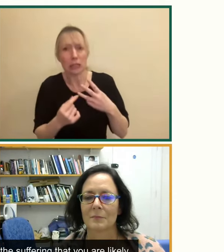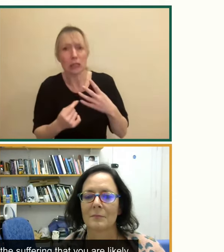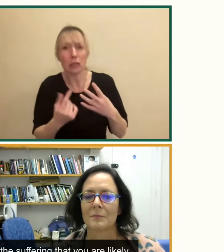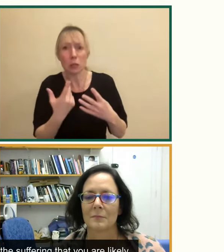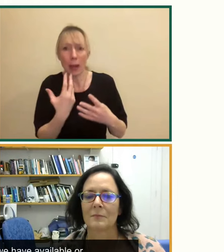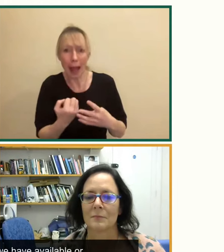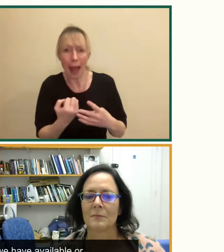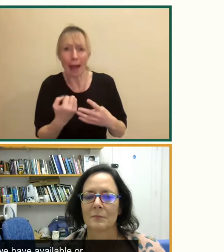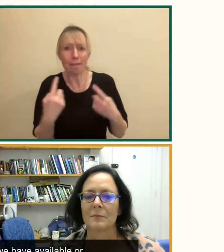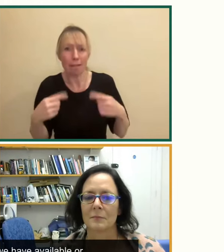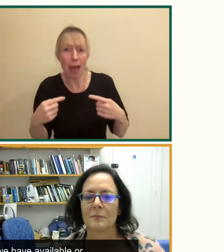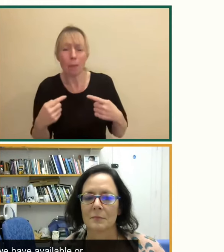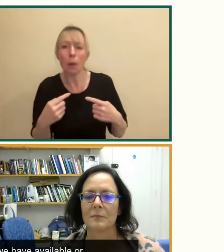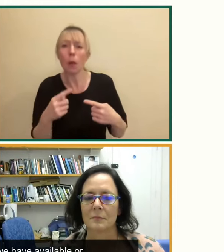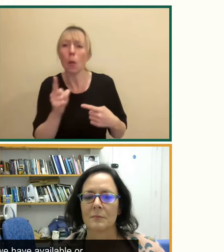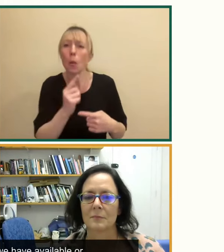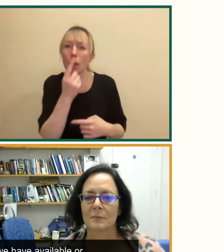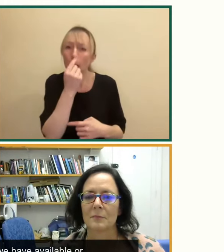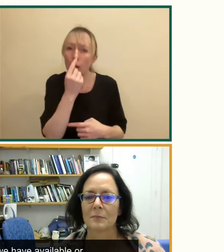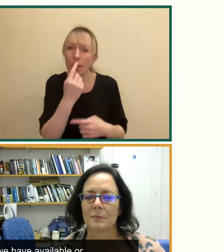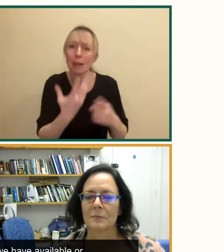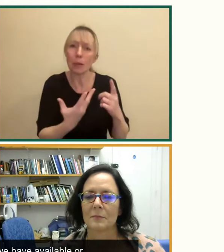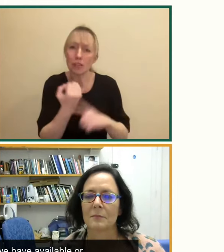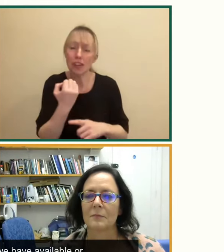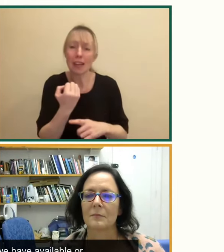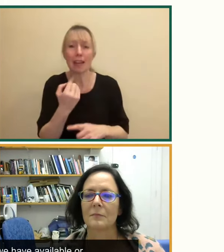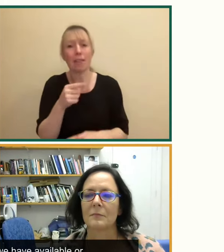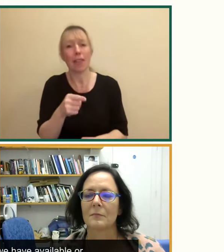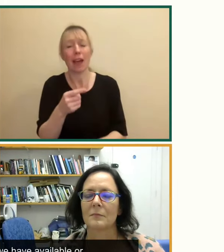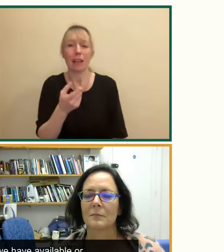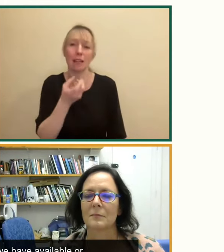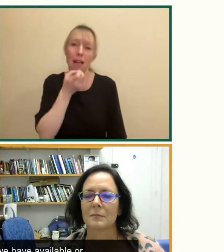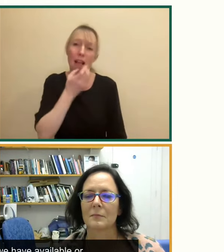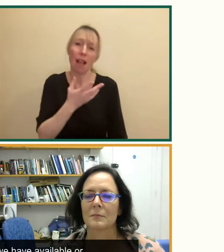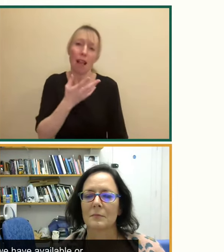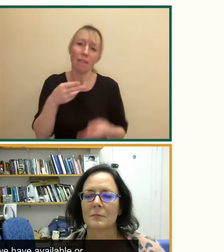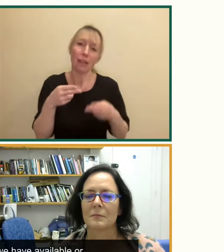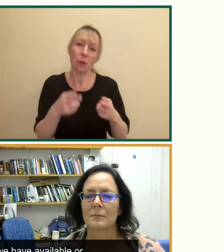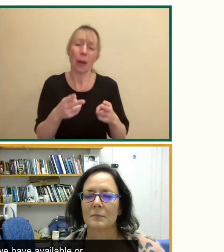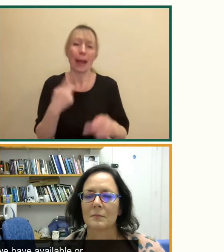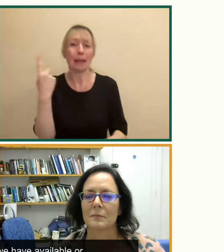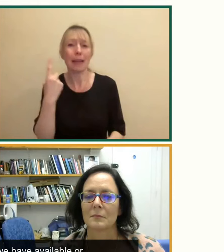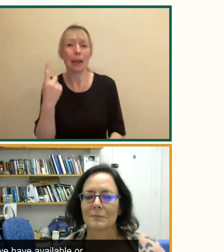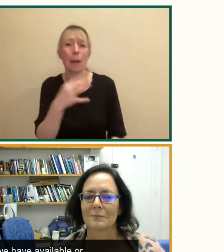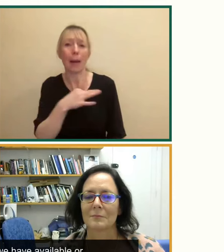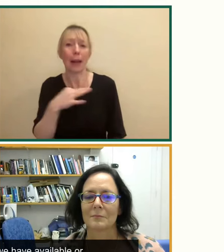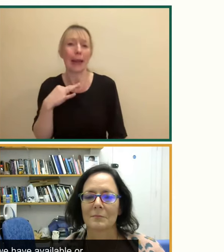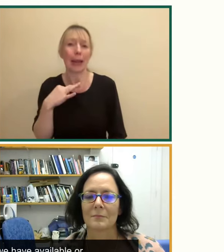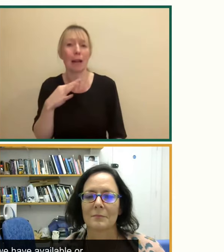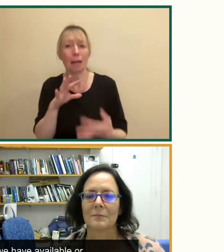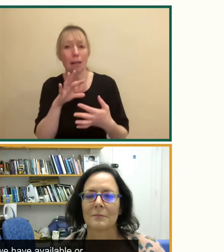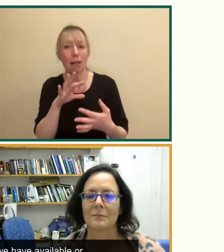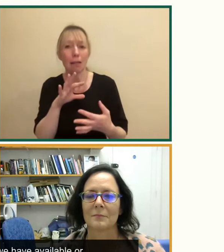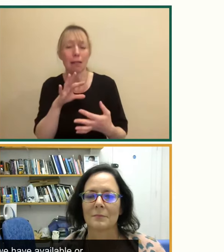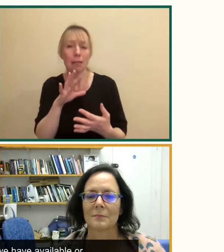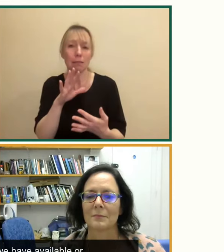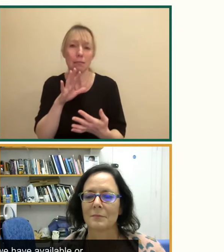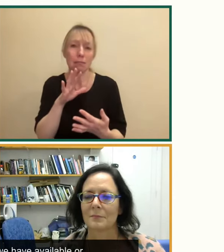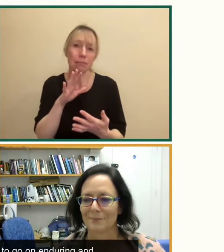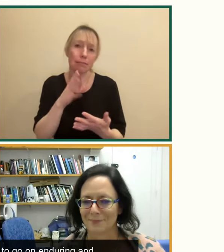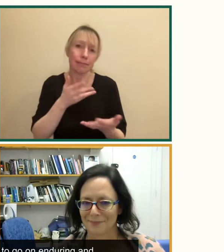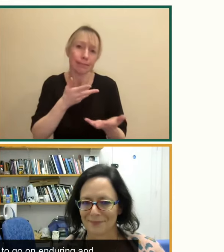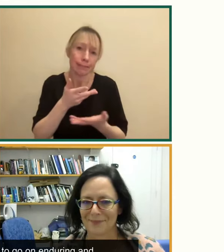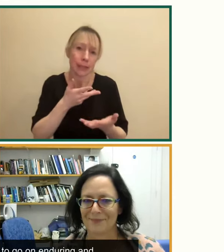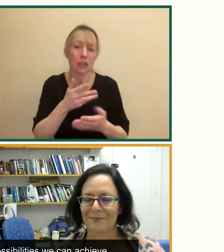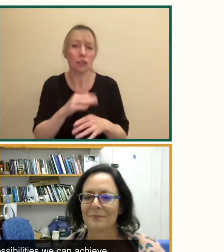achieve? And that's a lovely way, I think, to approach clinical encounters. Gavin, Havi, thank